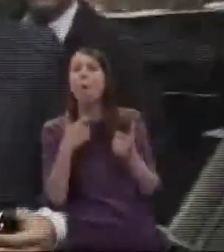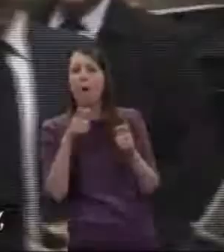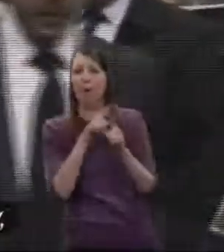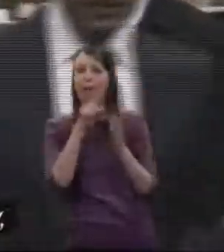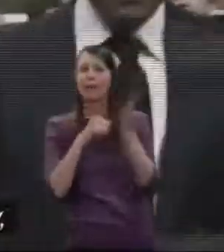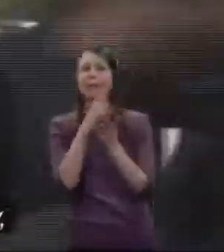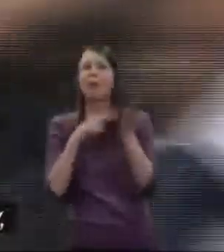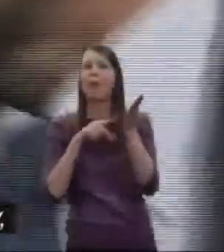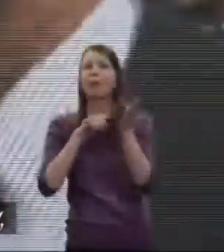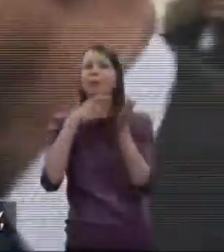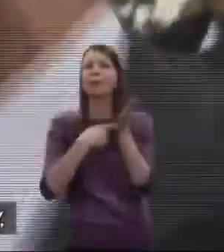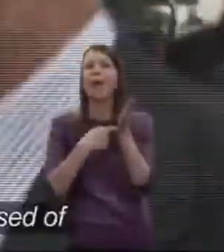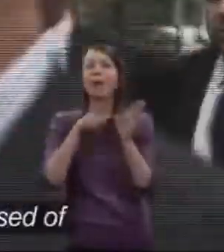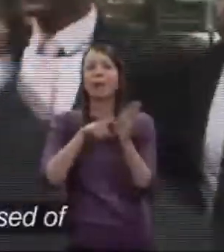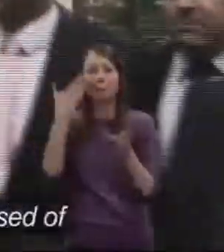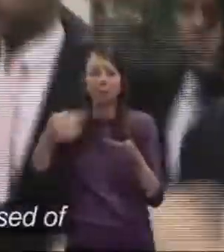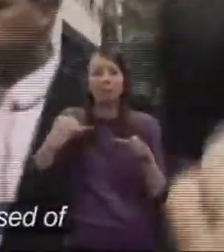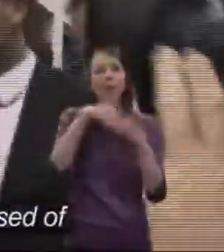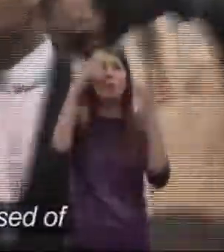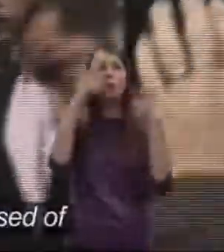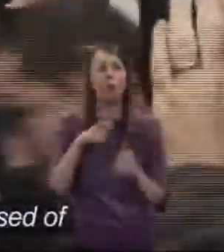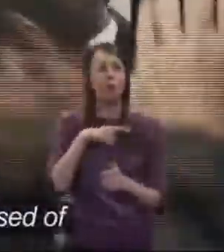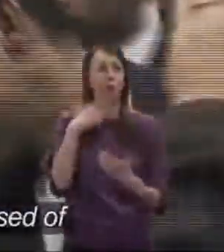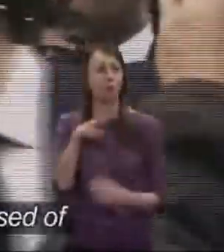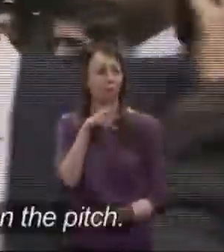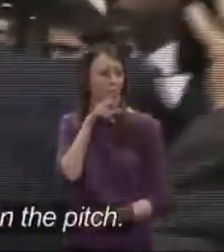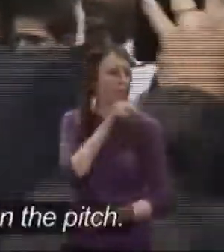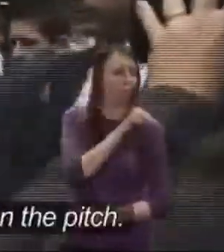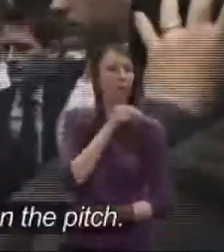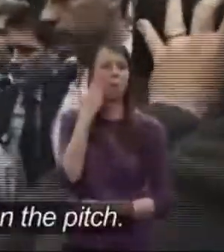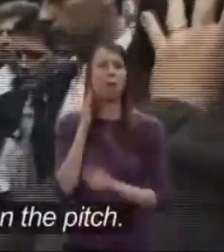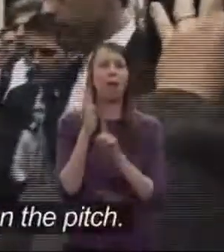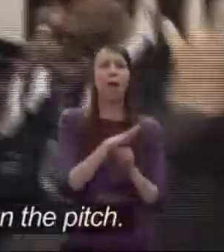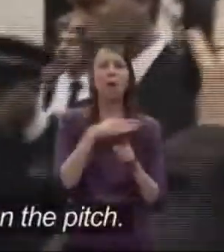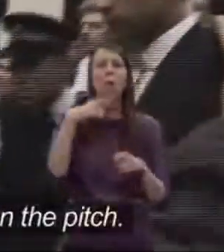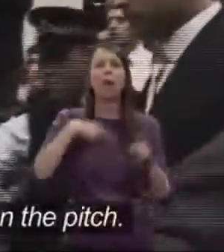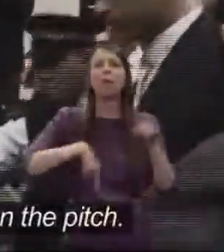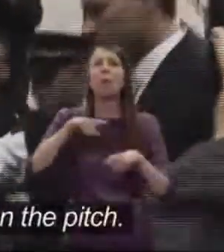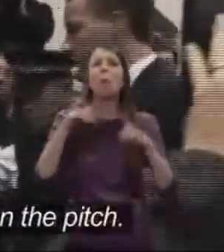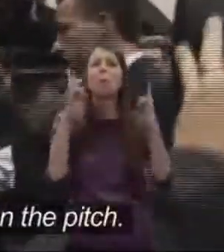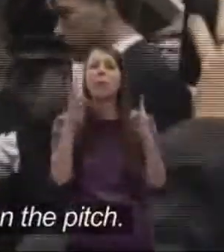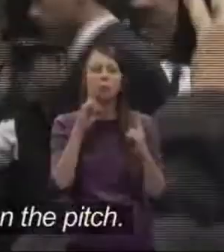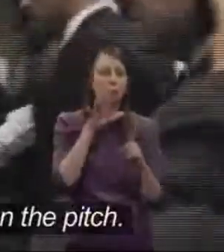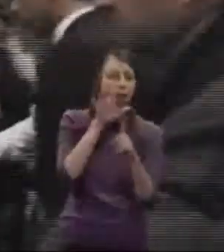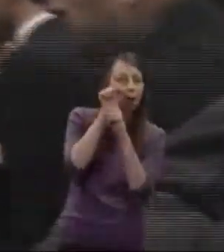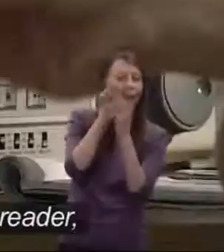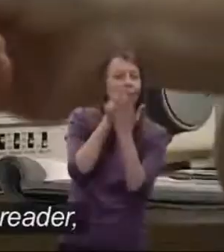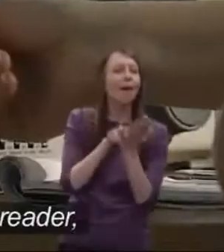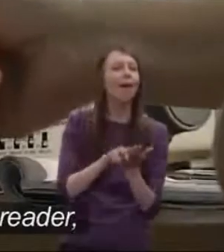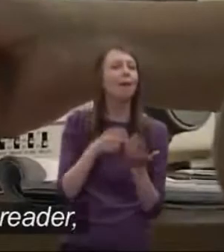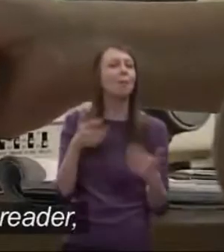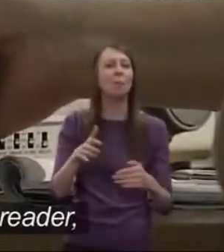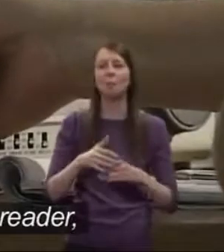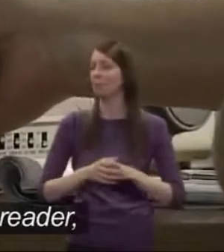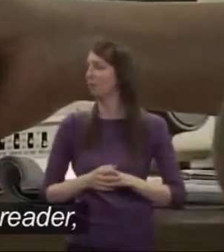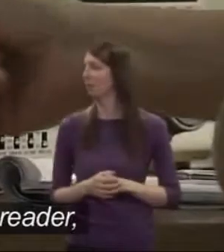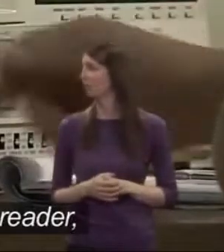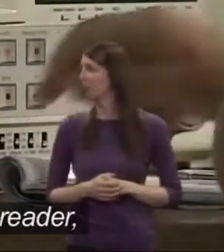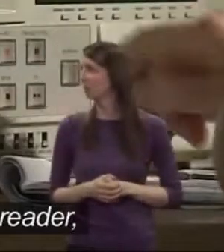as the trial of footballer John Terry, who was recently accused of using racist language on the pitch.